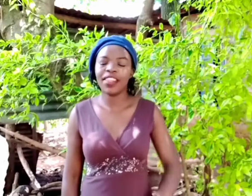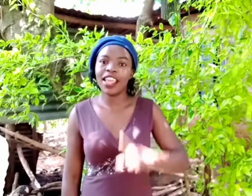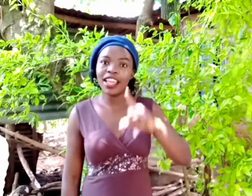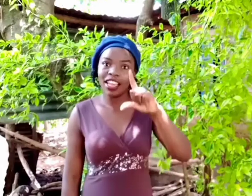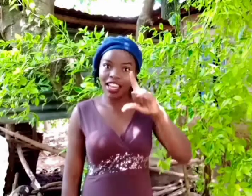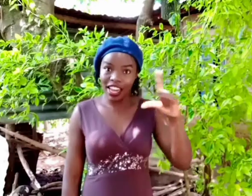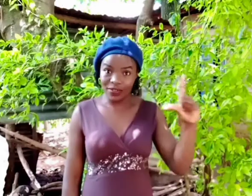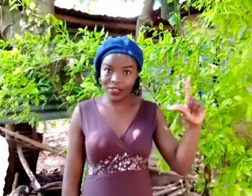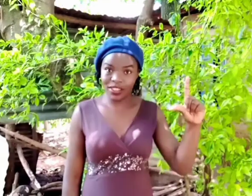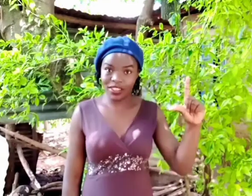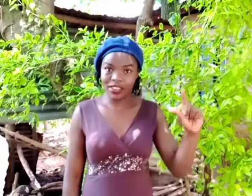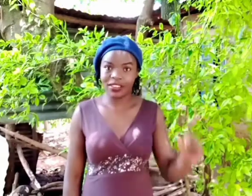Left.